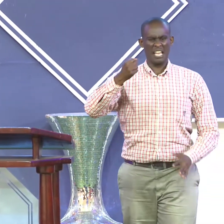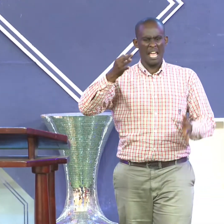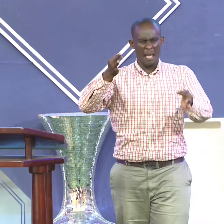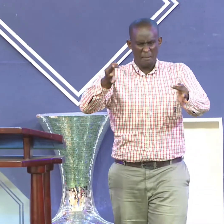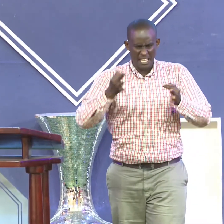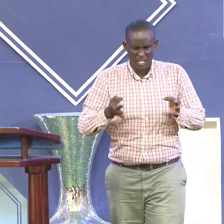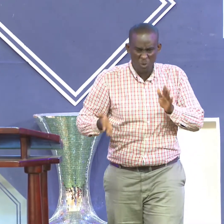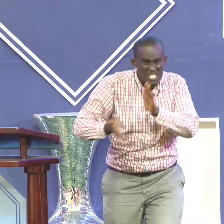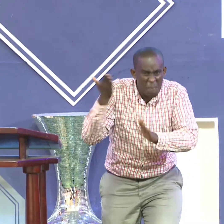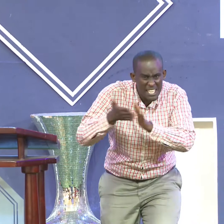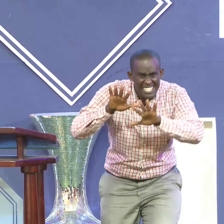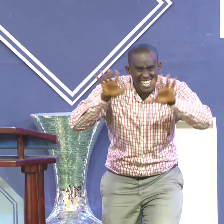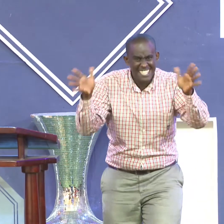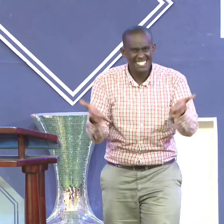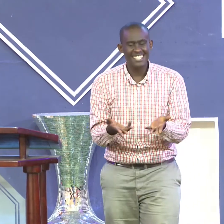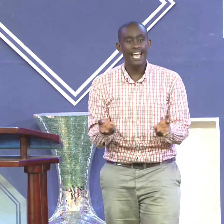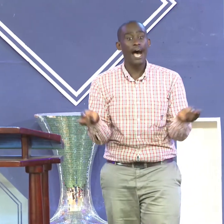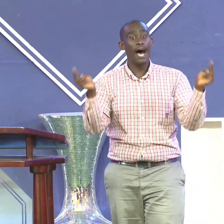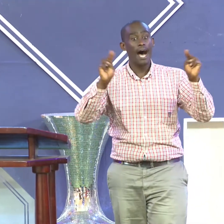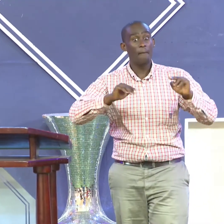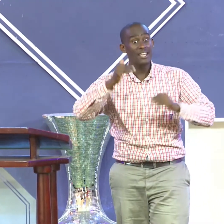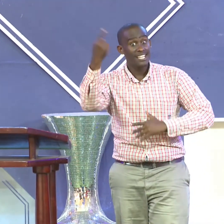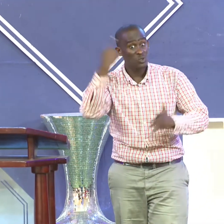Whenever you want to get material wealth at the speed of the